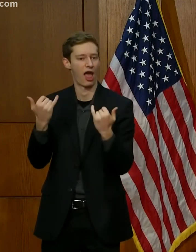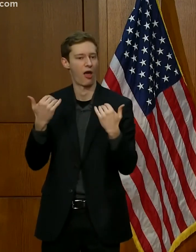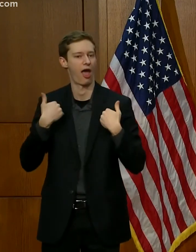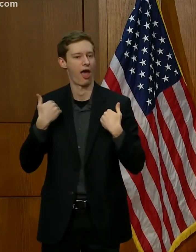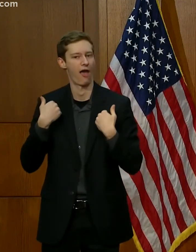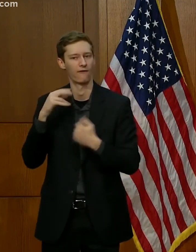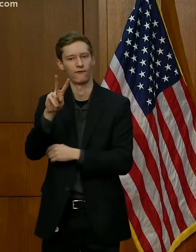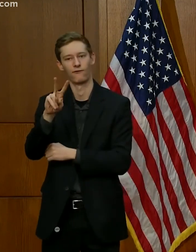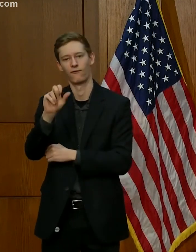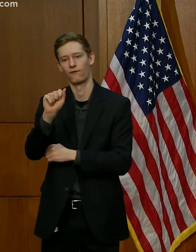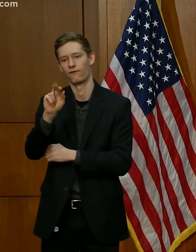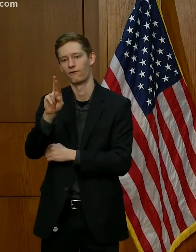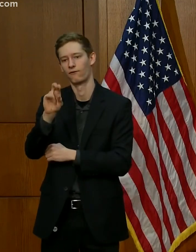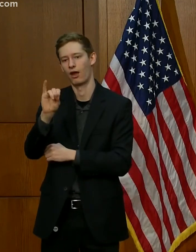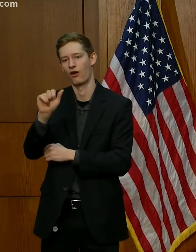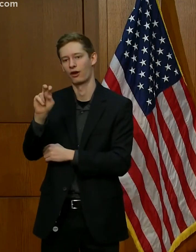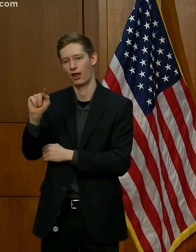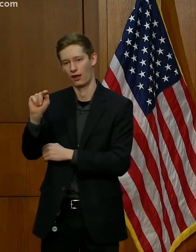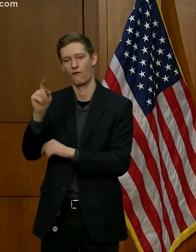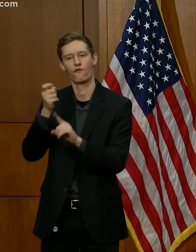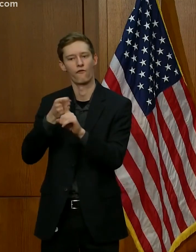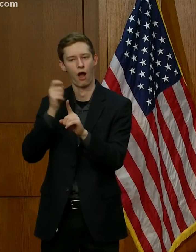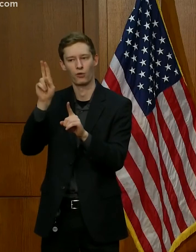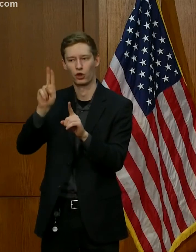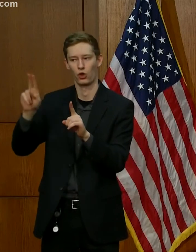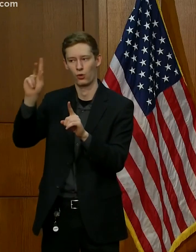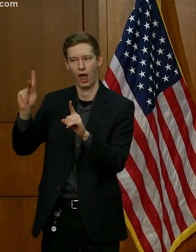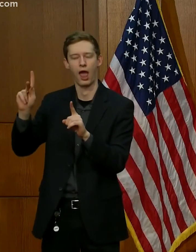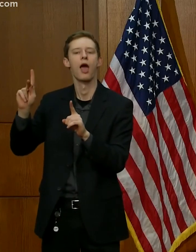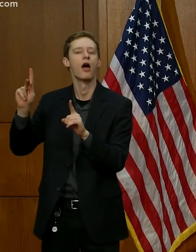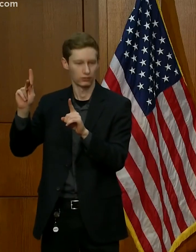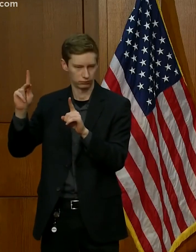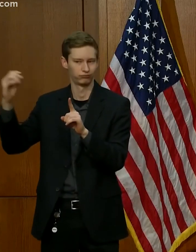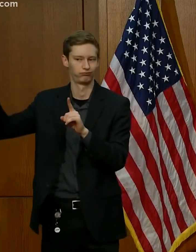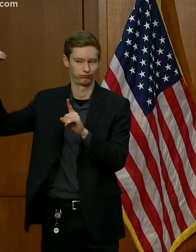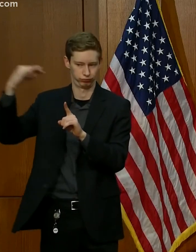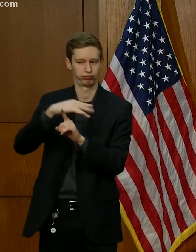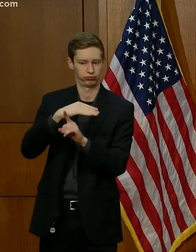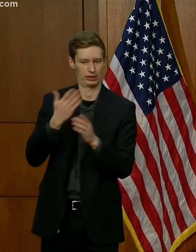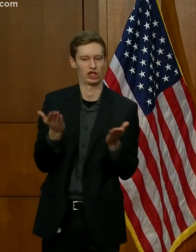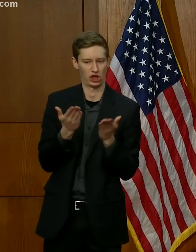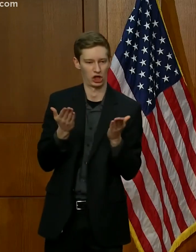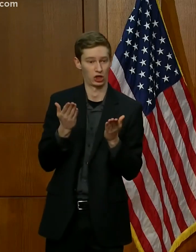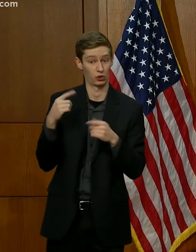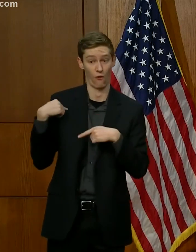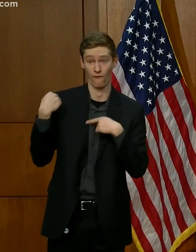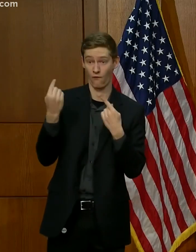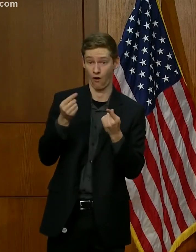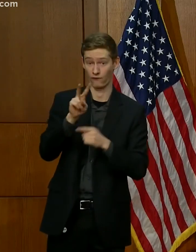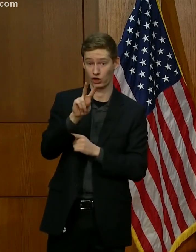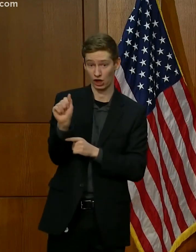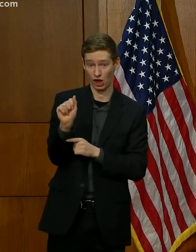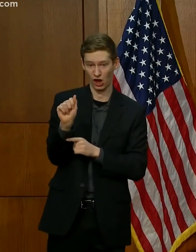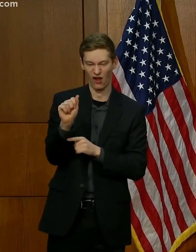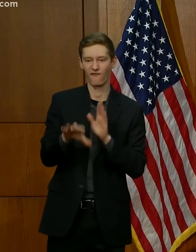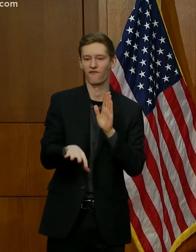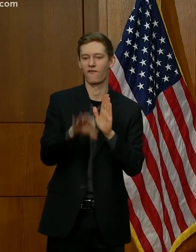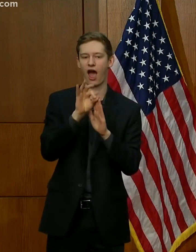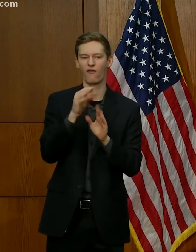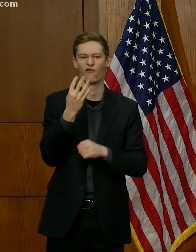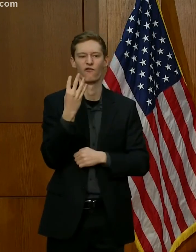the UK is here. We've had 4 positive cases identified so far in Virginia.